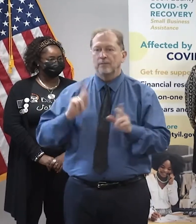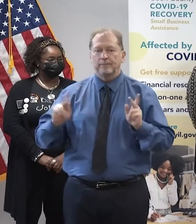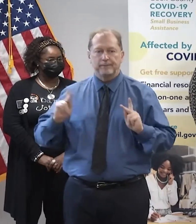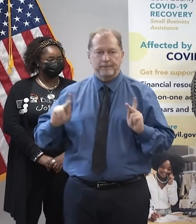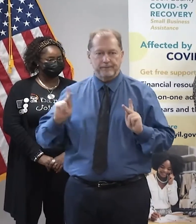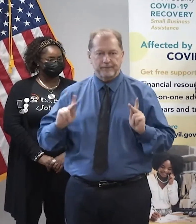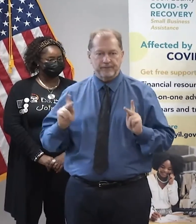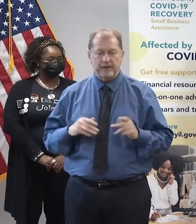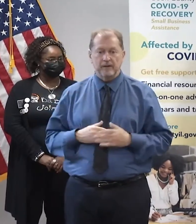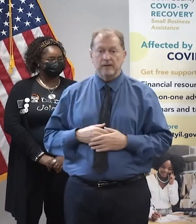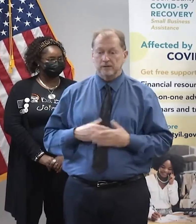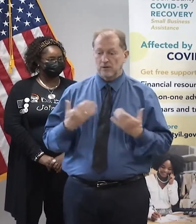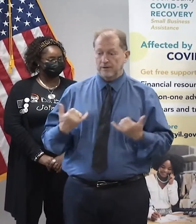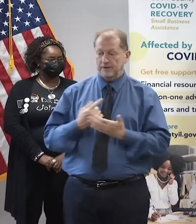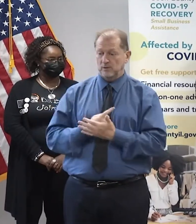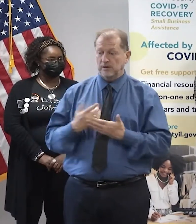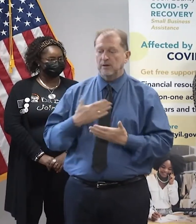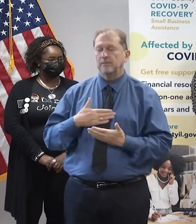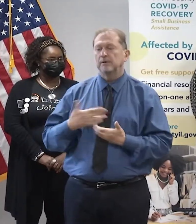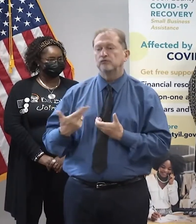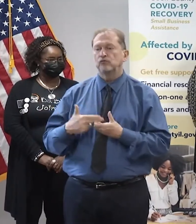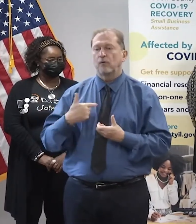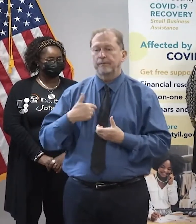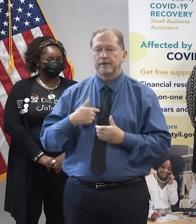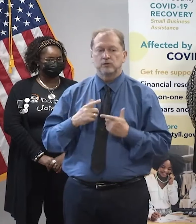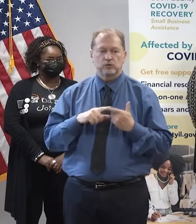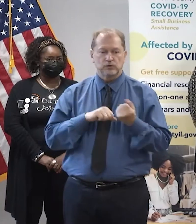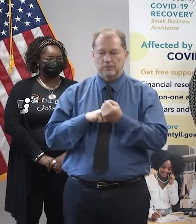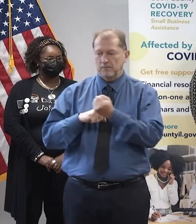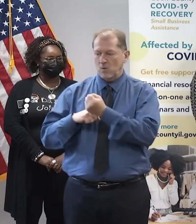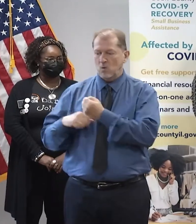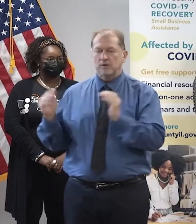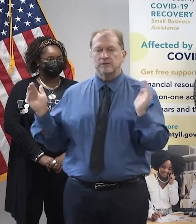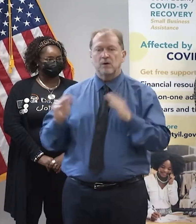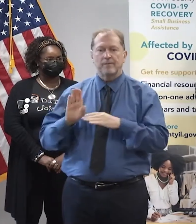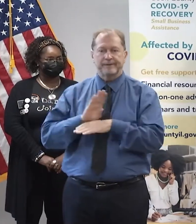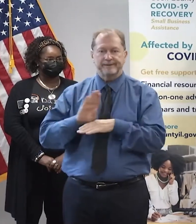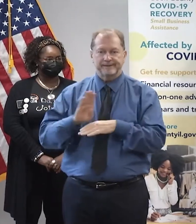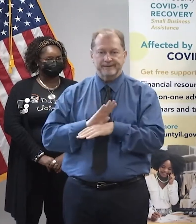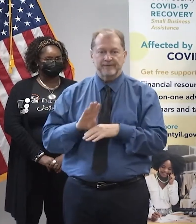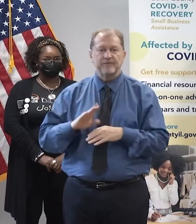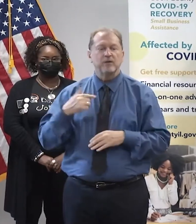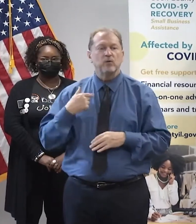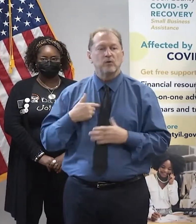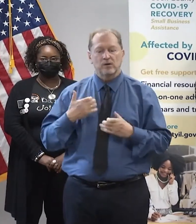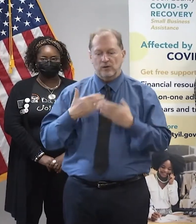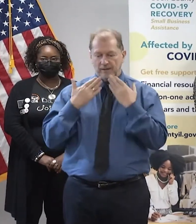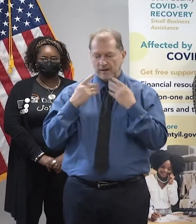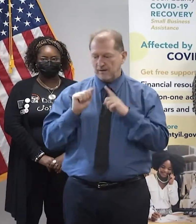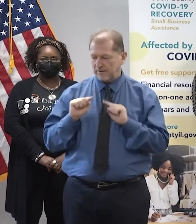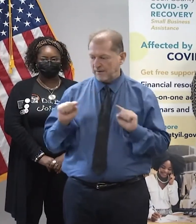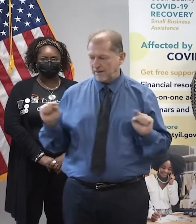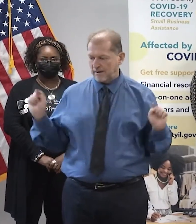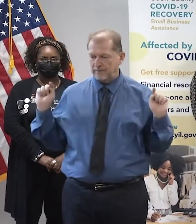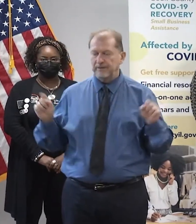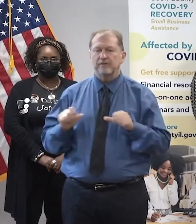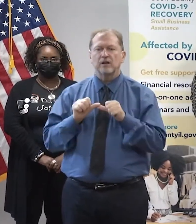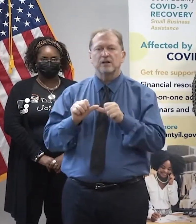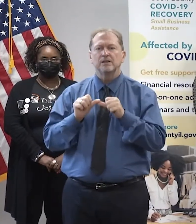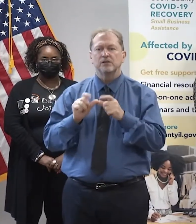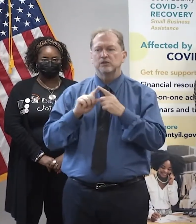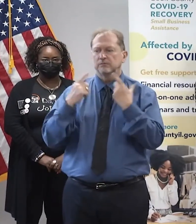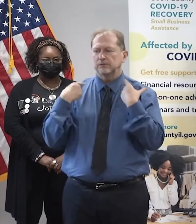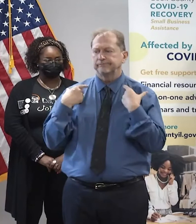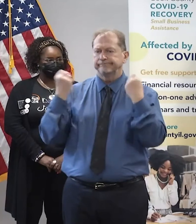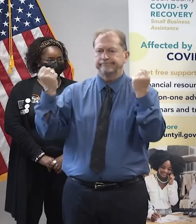individuals. So this week, please join me in supporting our small businesses. We want to thank them for continuing to be resilient